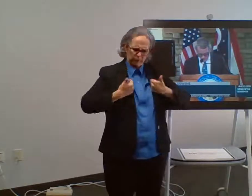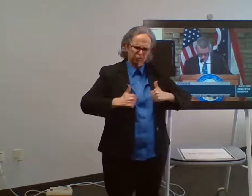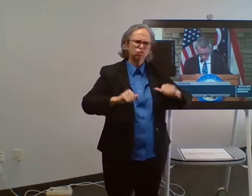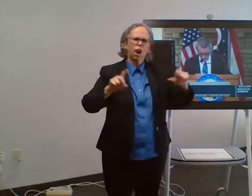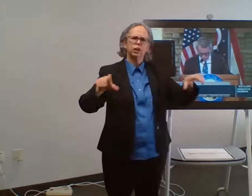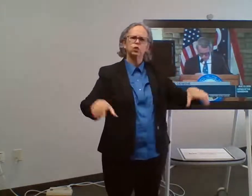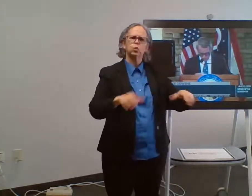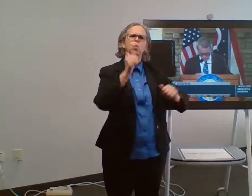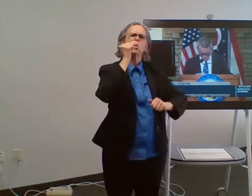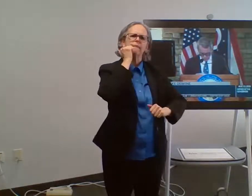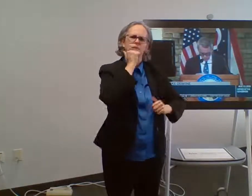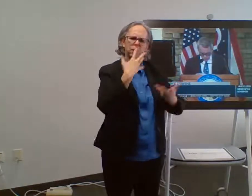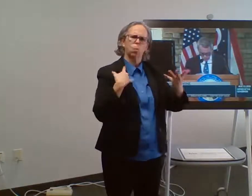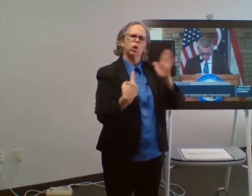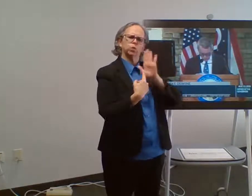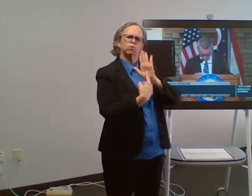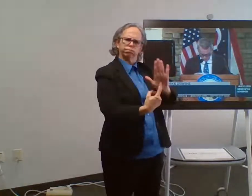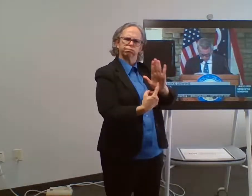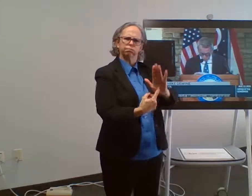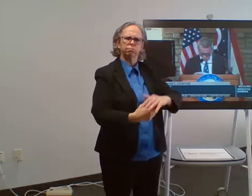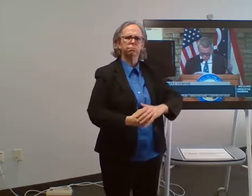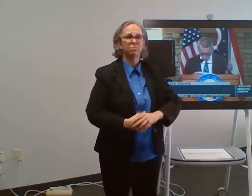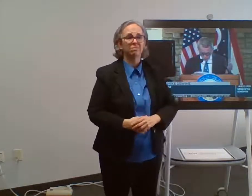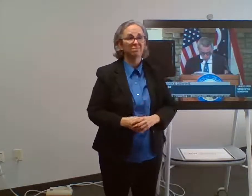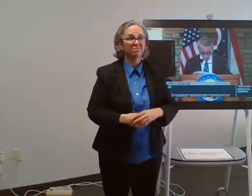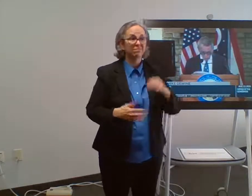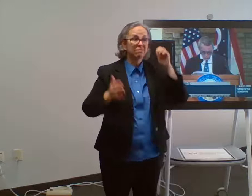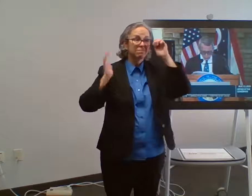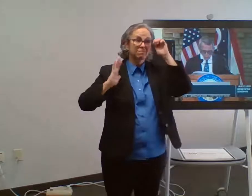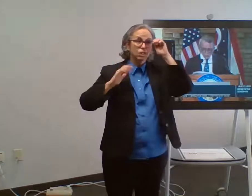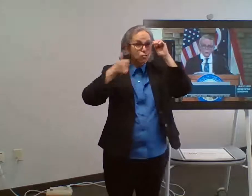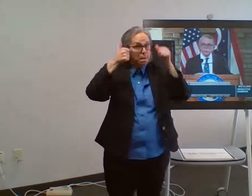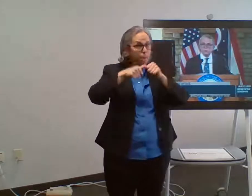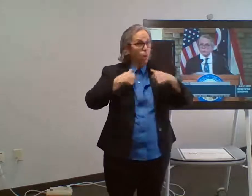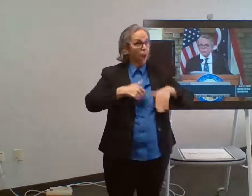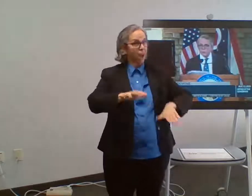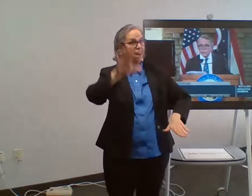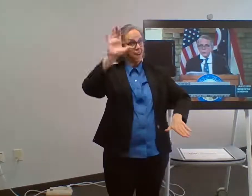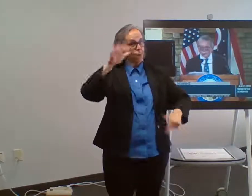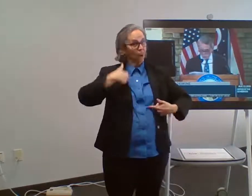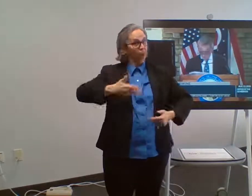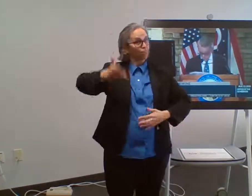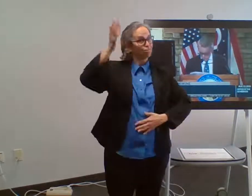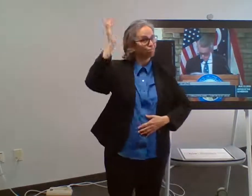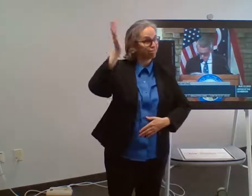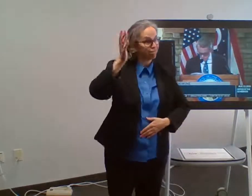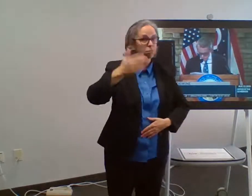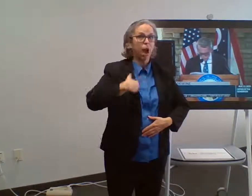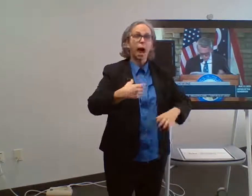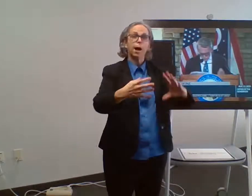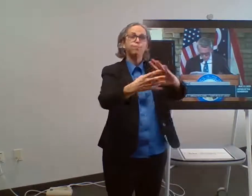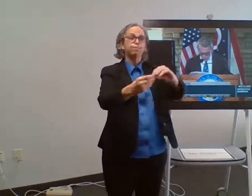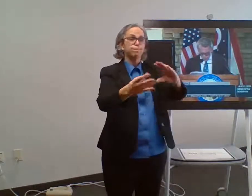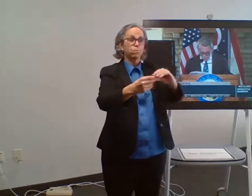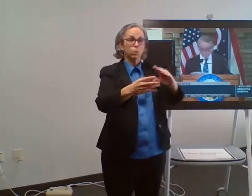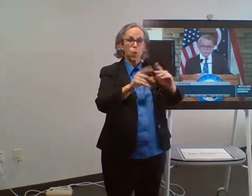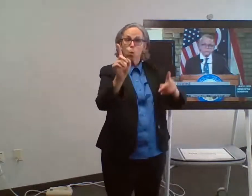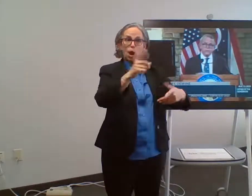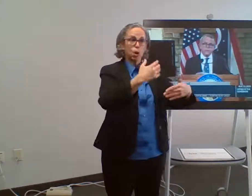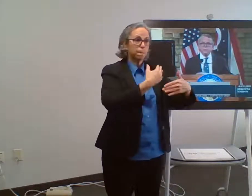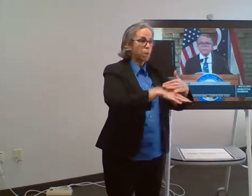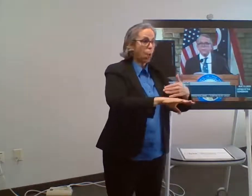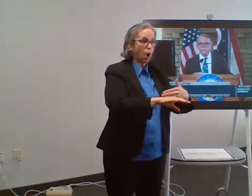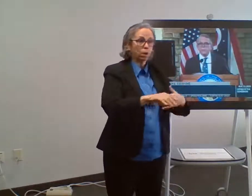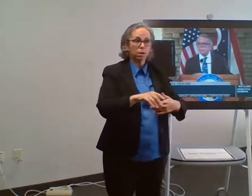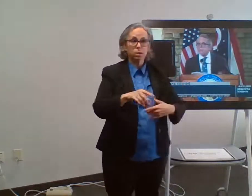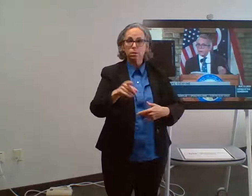At that time in my inaugural address, I said everyone, no matter where they were born or who their parents are, deserves a chance to